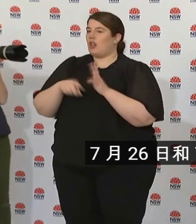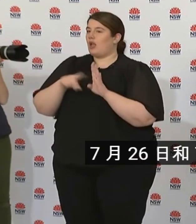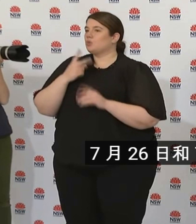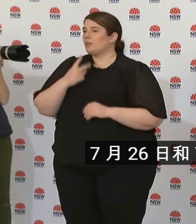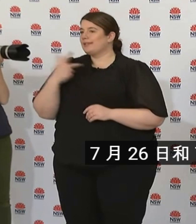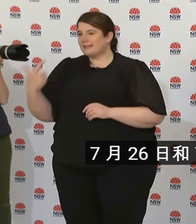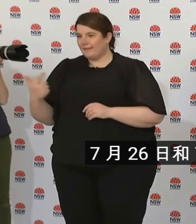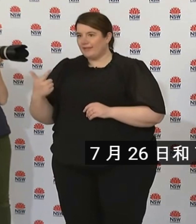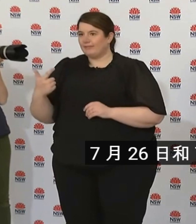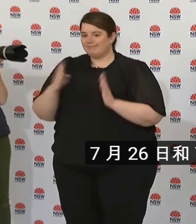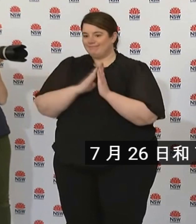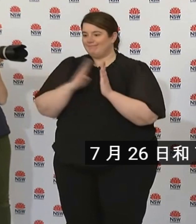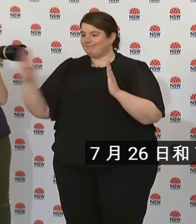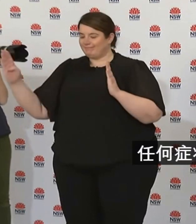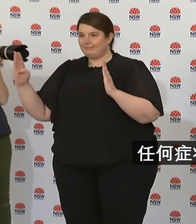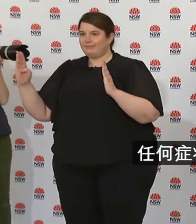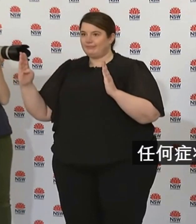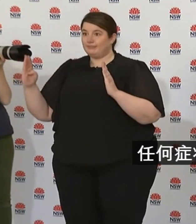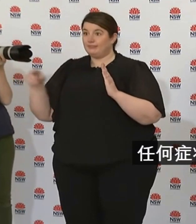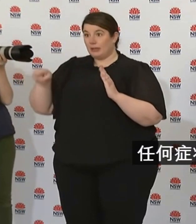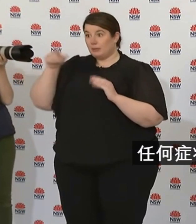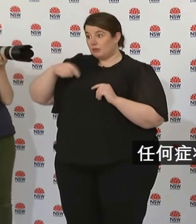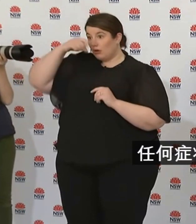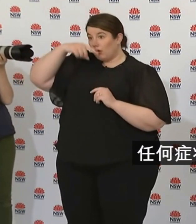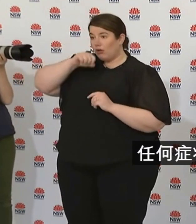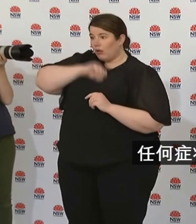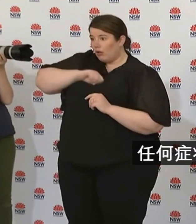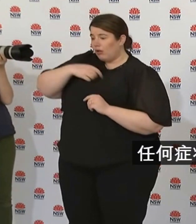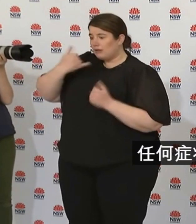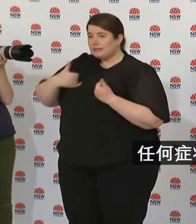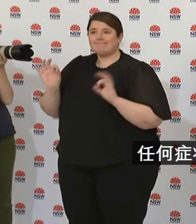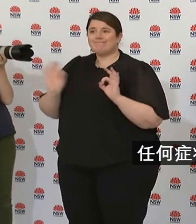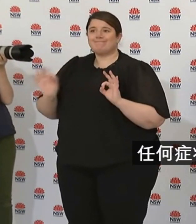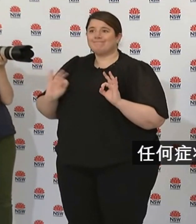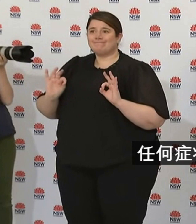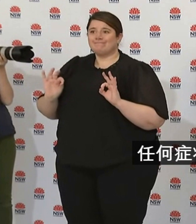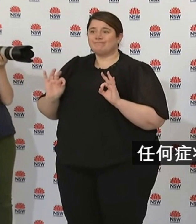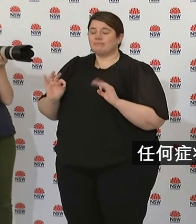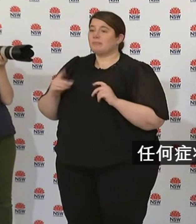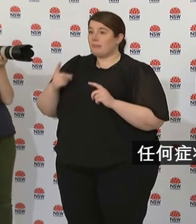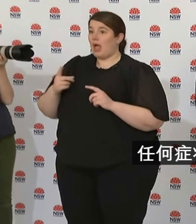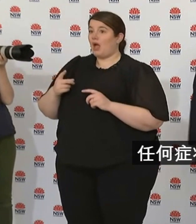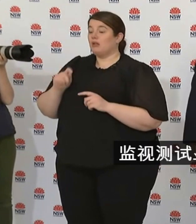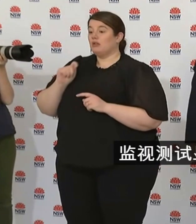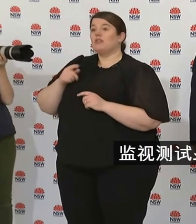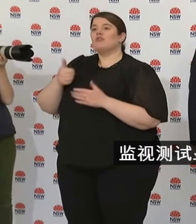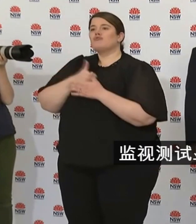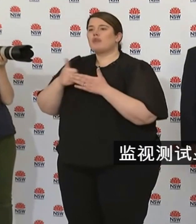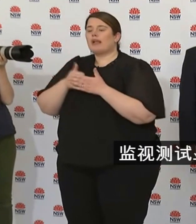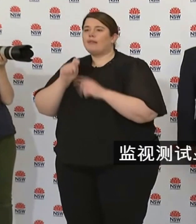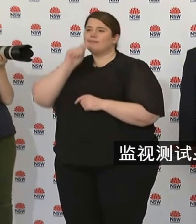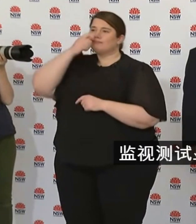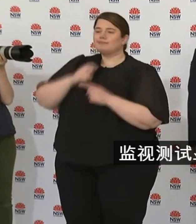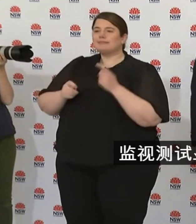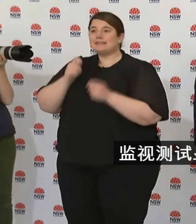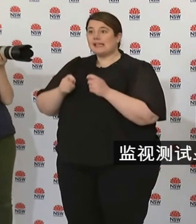to reiterate that the person didn't have any symptoms and they tested positive with a regular surveillance